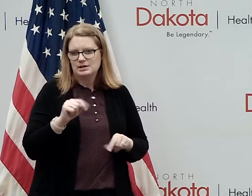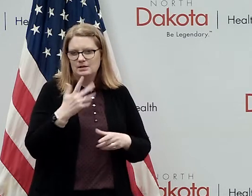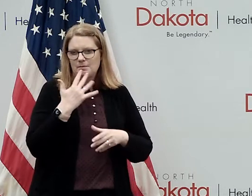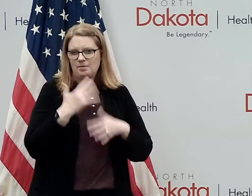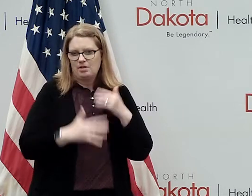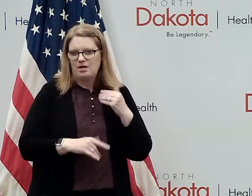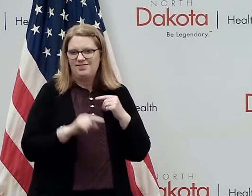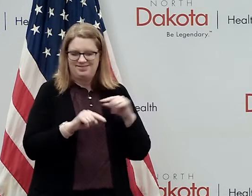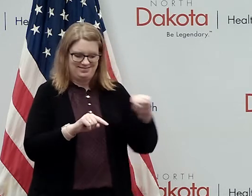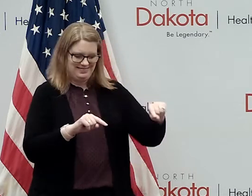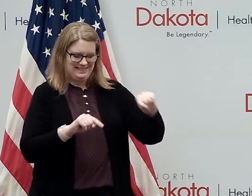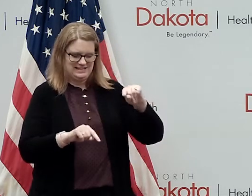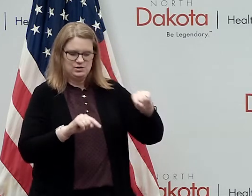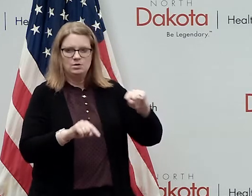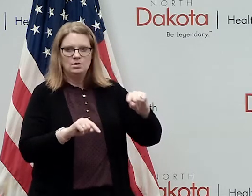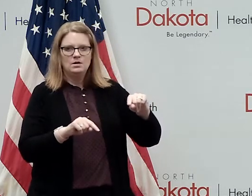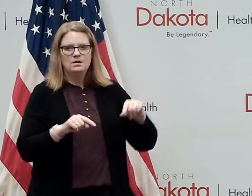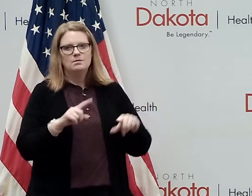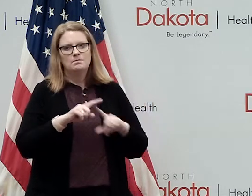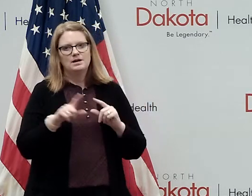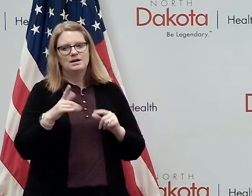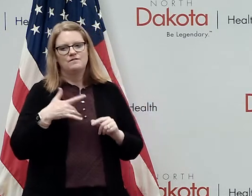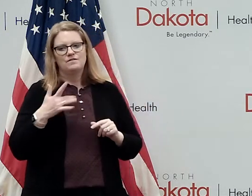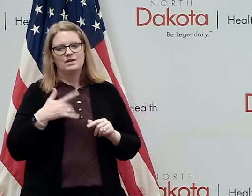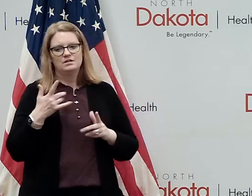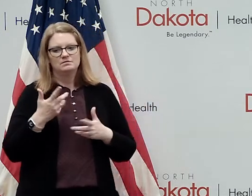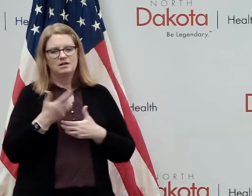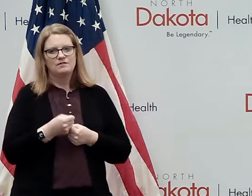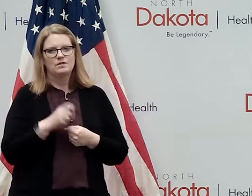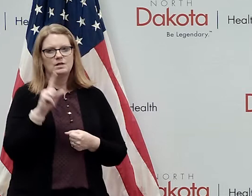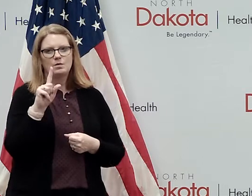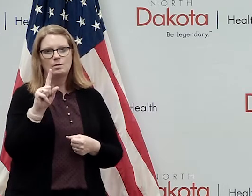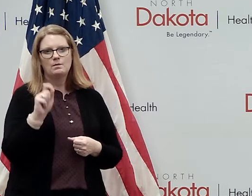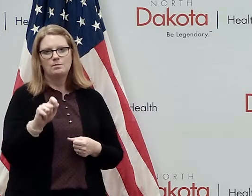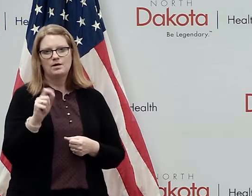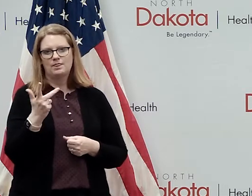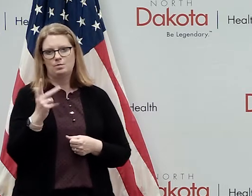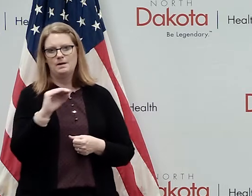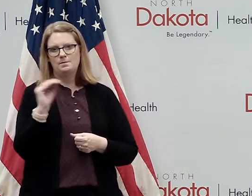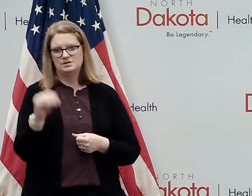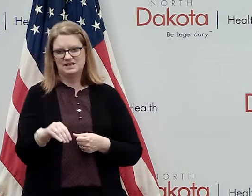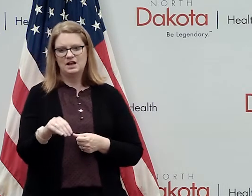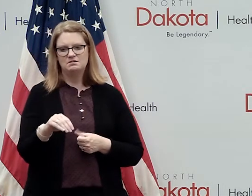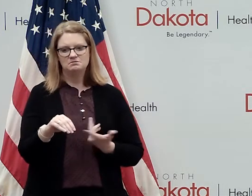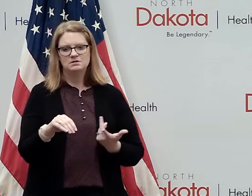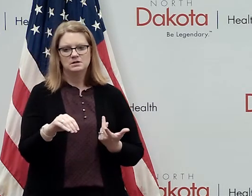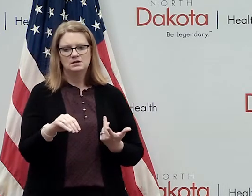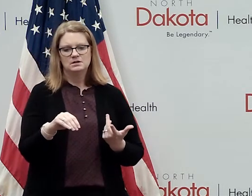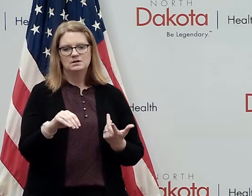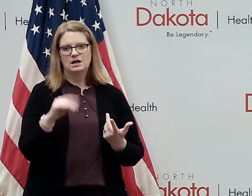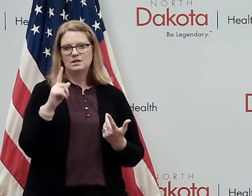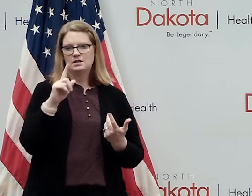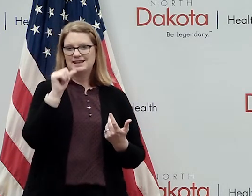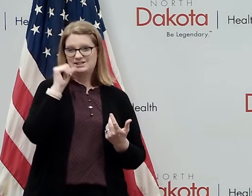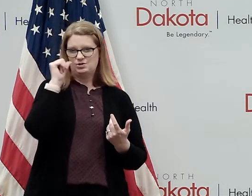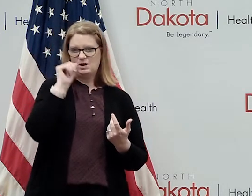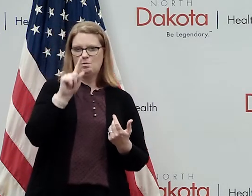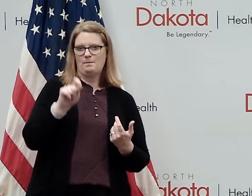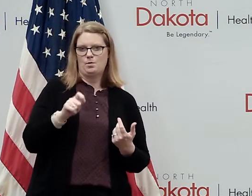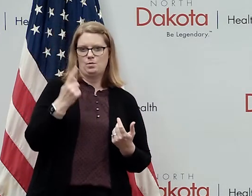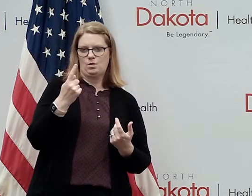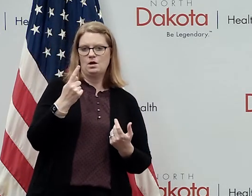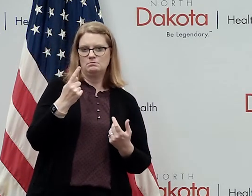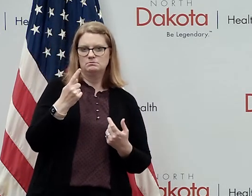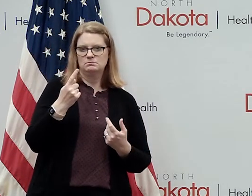none of I'm very confident in the 1.1% or the 1.3% for today, the 1.1 yesterday, because these are